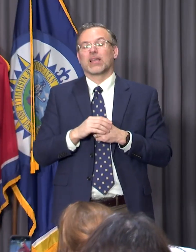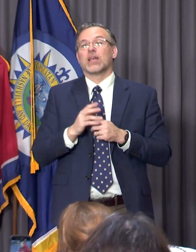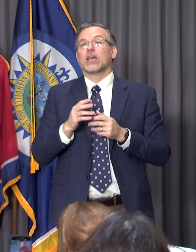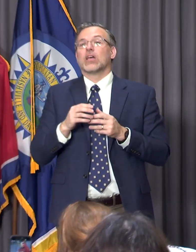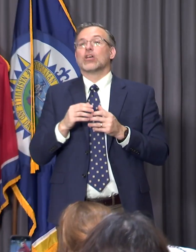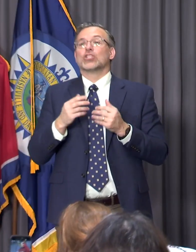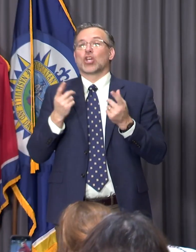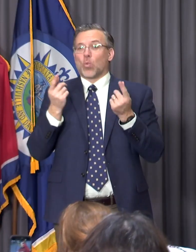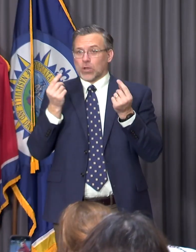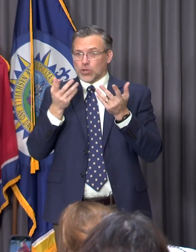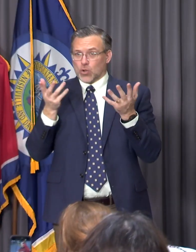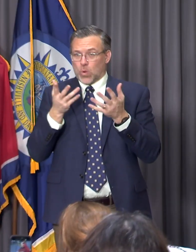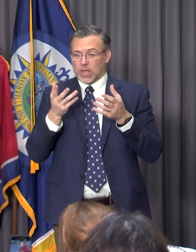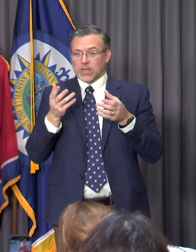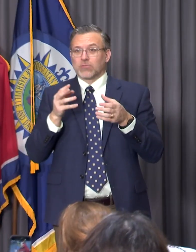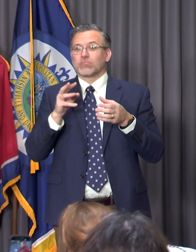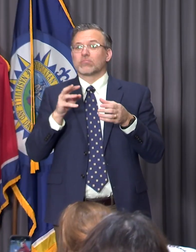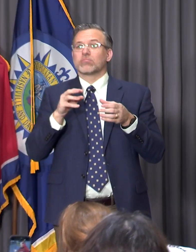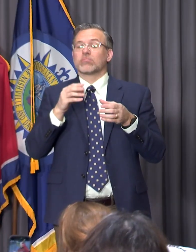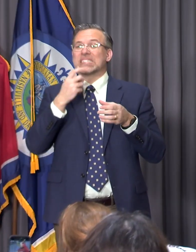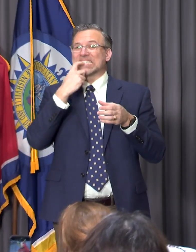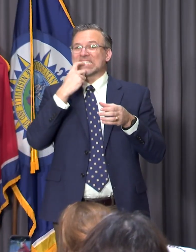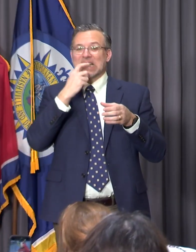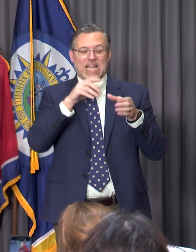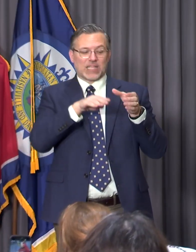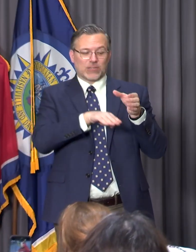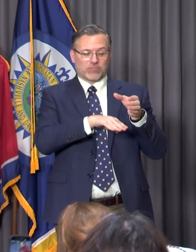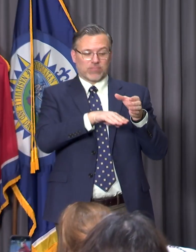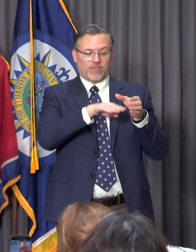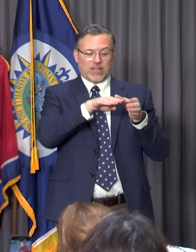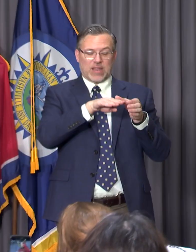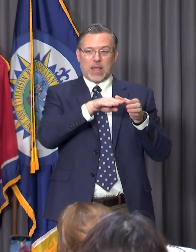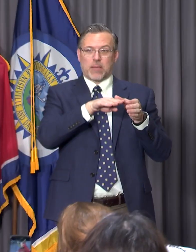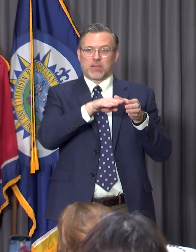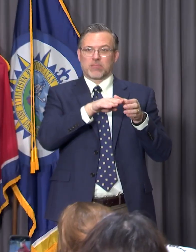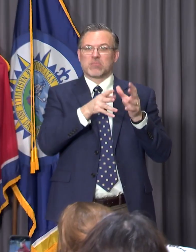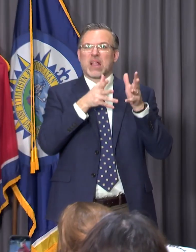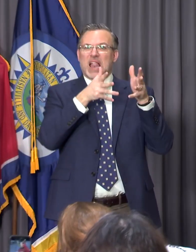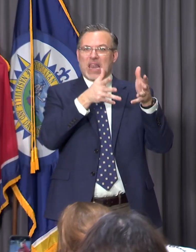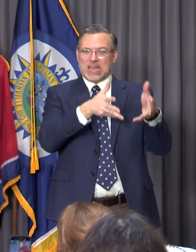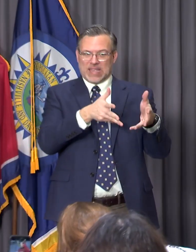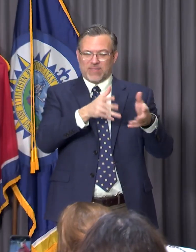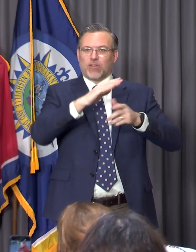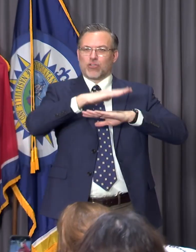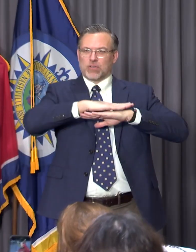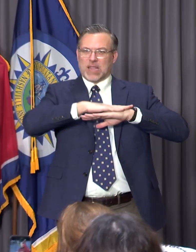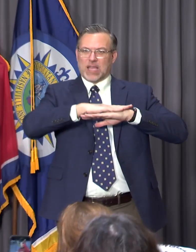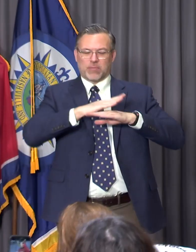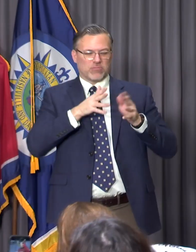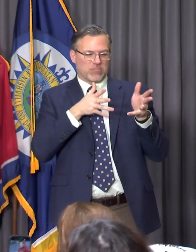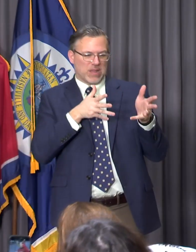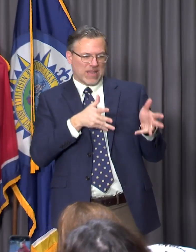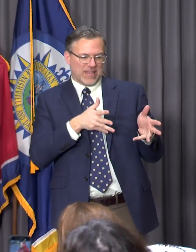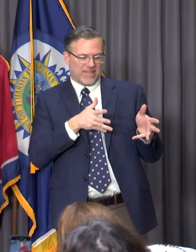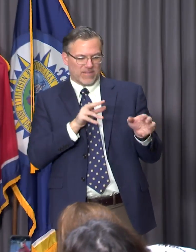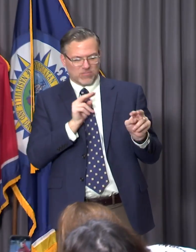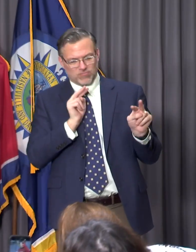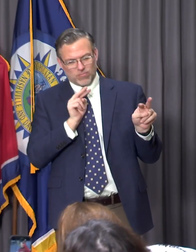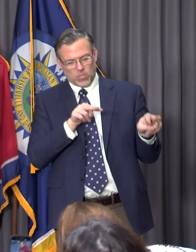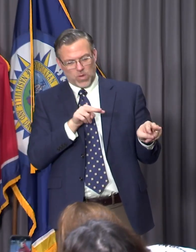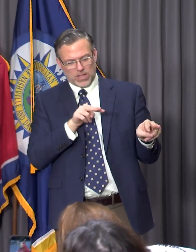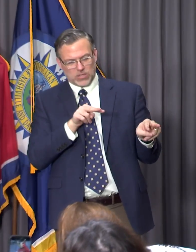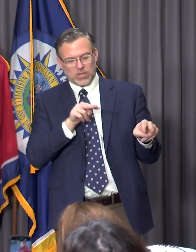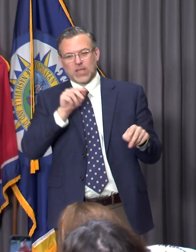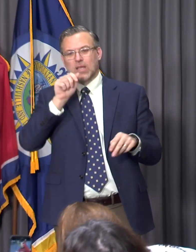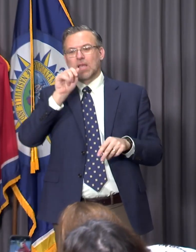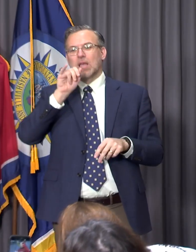is fill a glass with water, allow it to sit on your cabinet or on your table, and let it sit for a little while. The